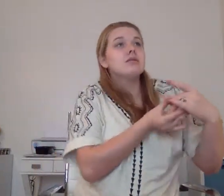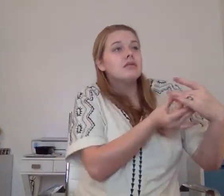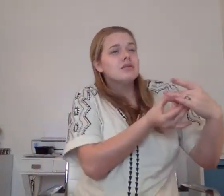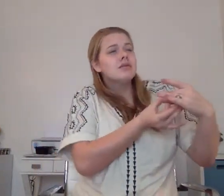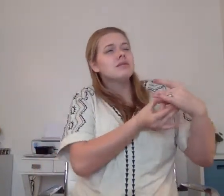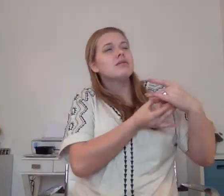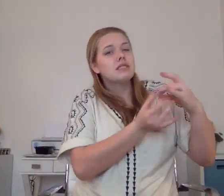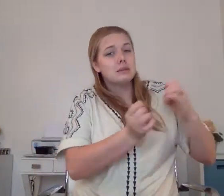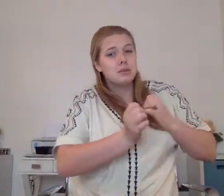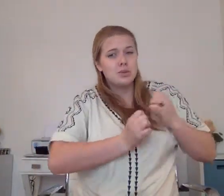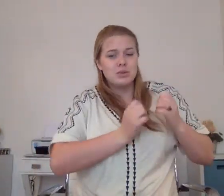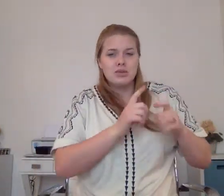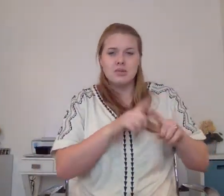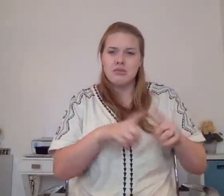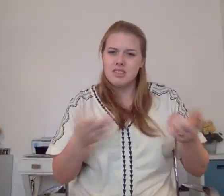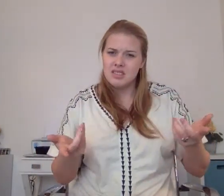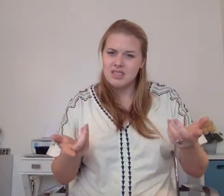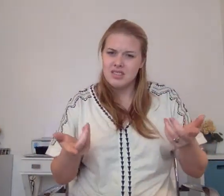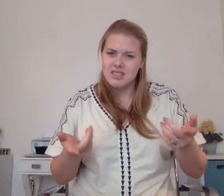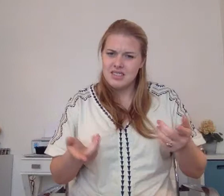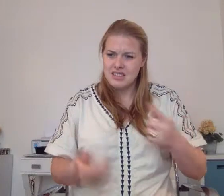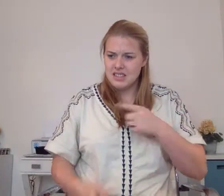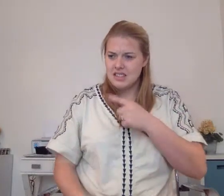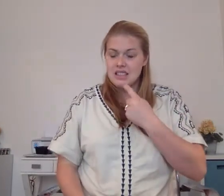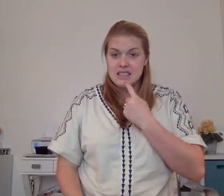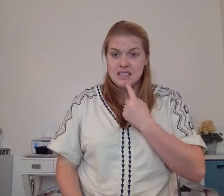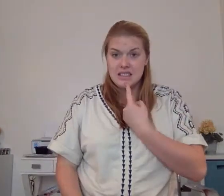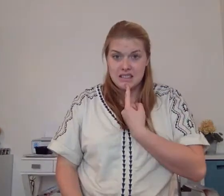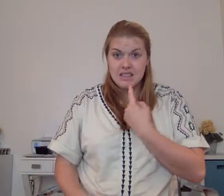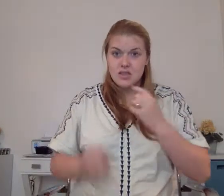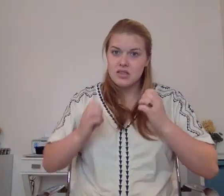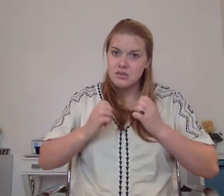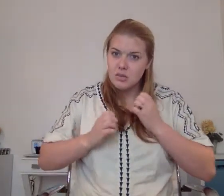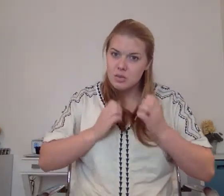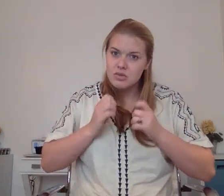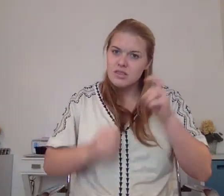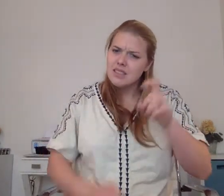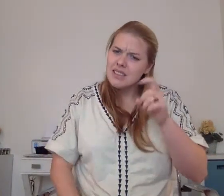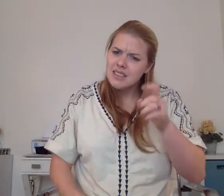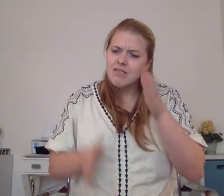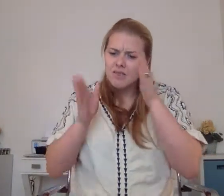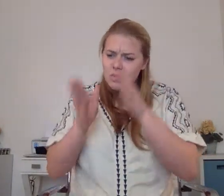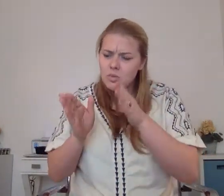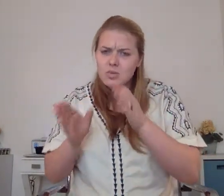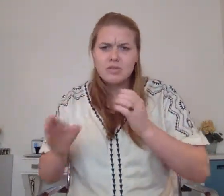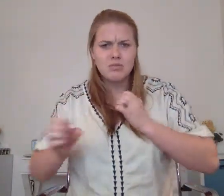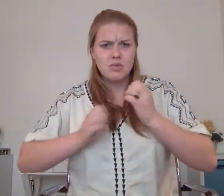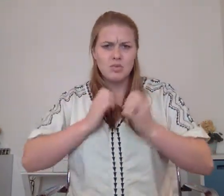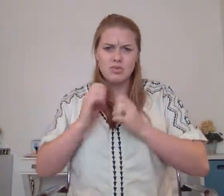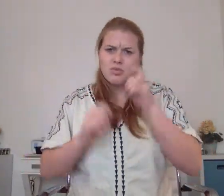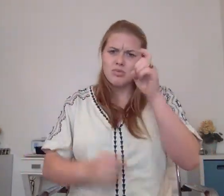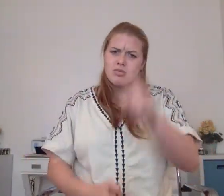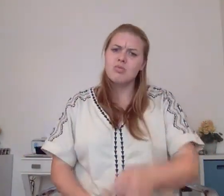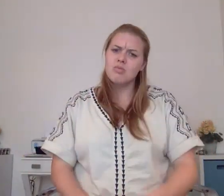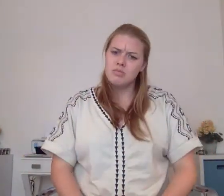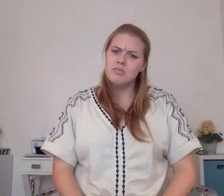we're yet to take emotions seriously. I think we should. And just like we should focus on economic